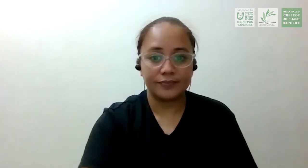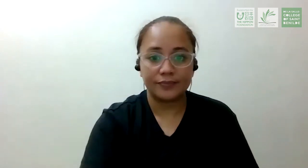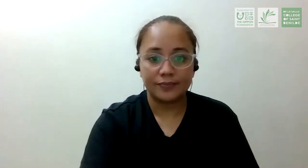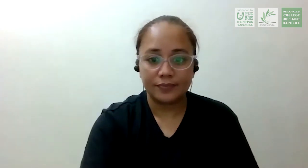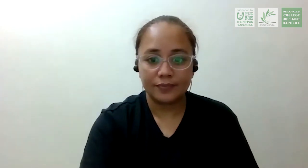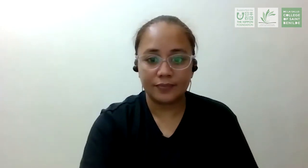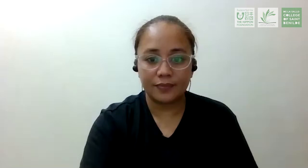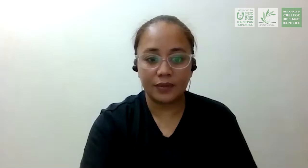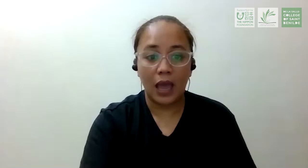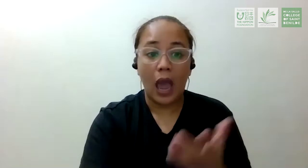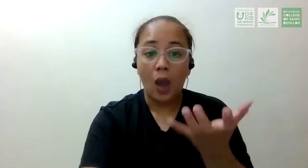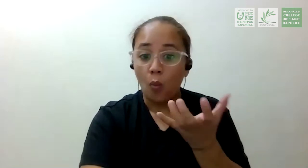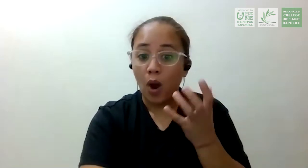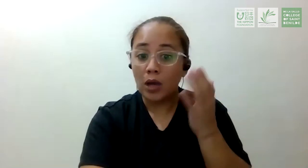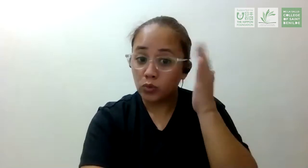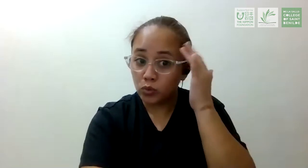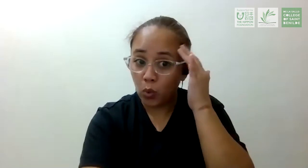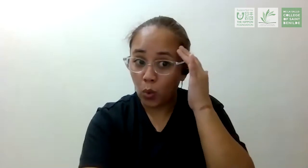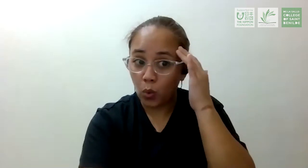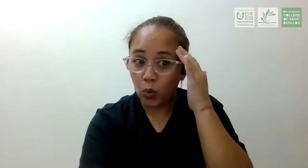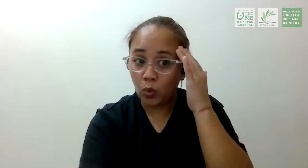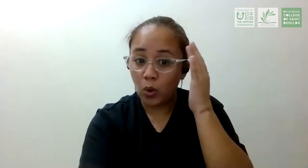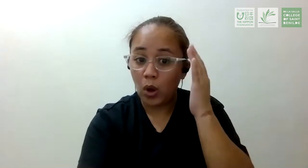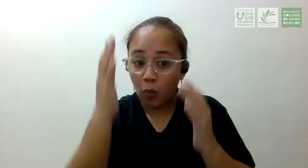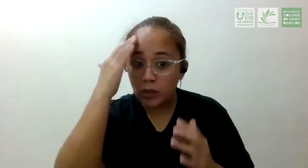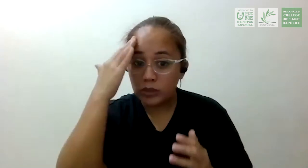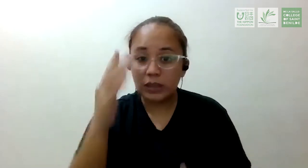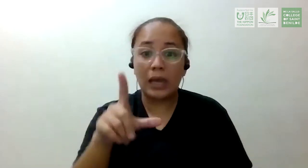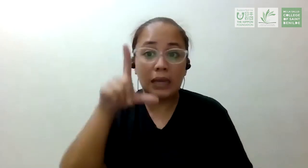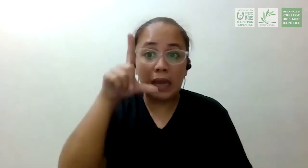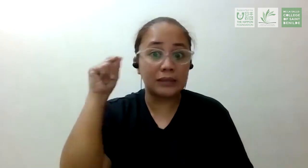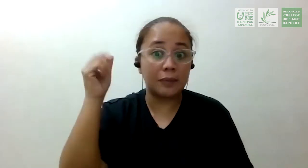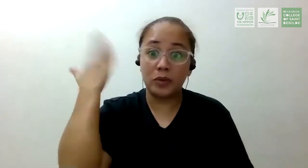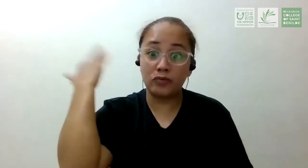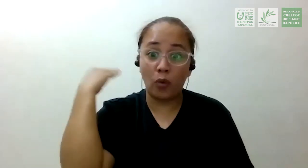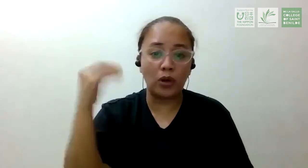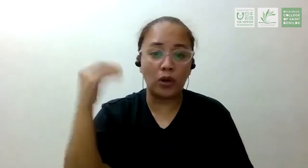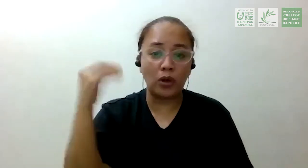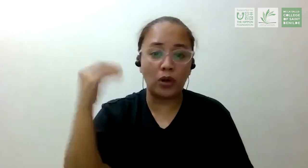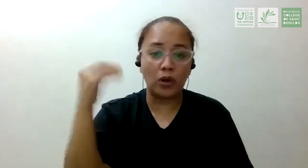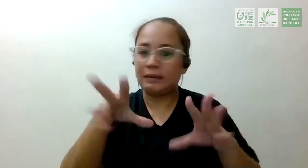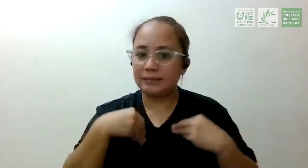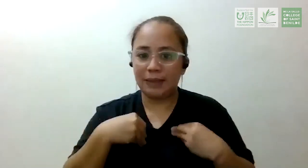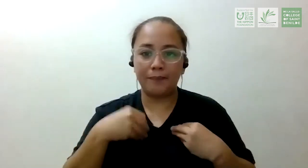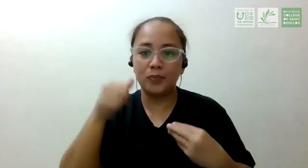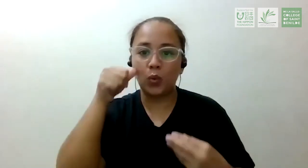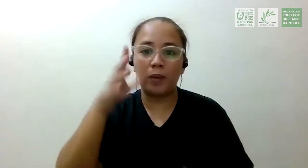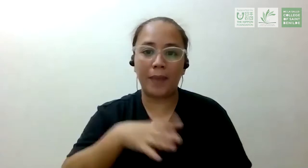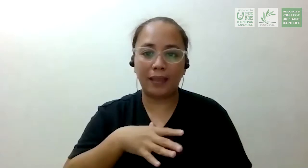So I want you to know that Gallaudet didn't accept female students at first, okay?